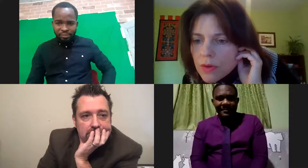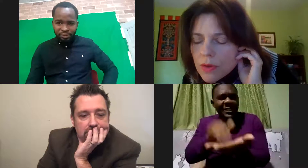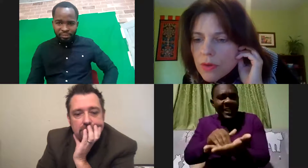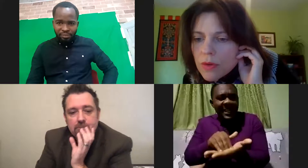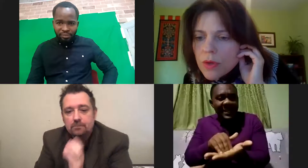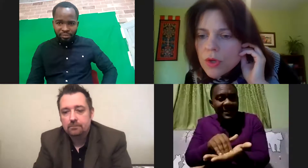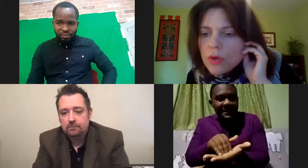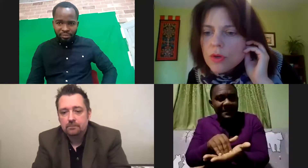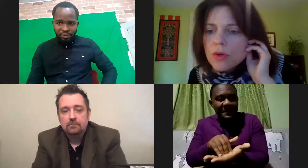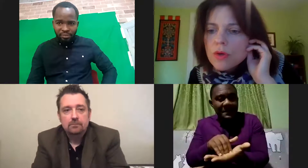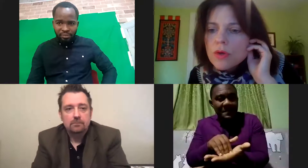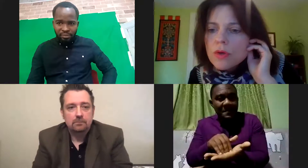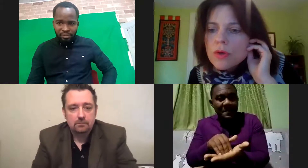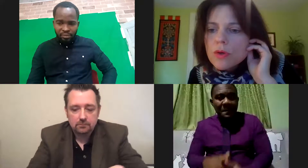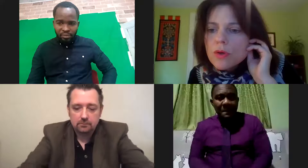The question again?